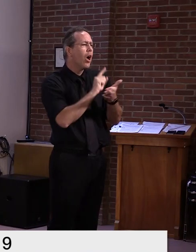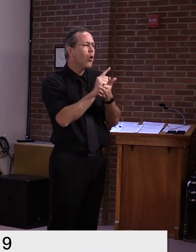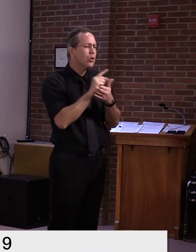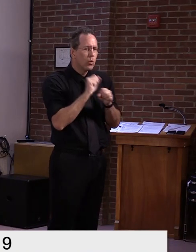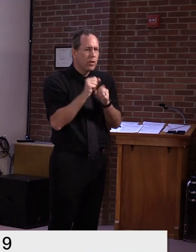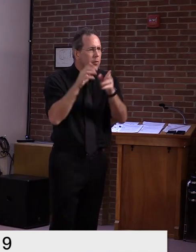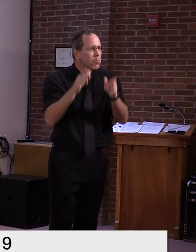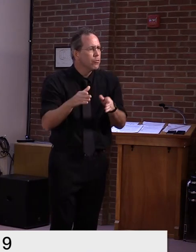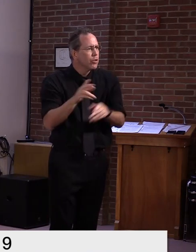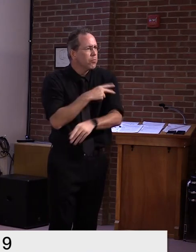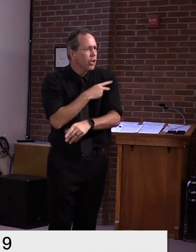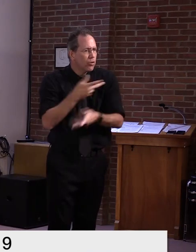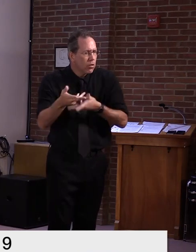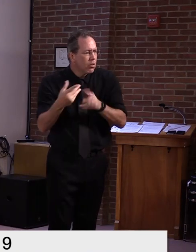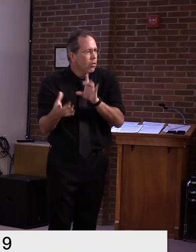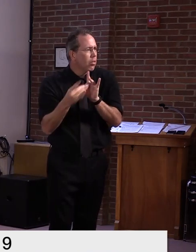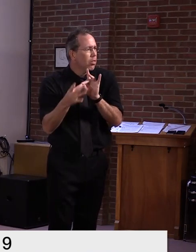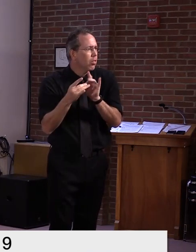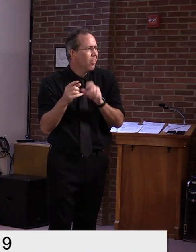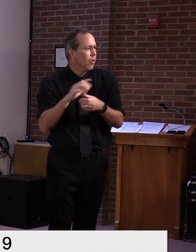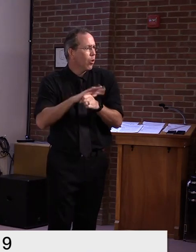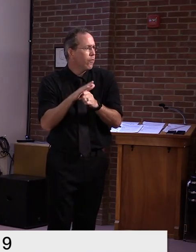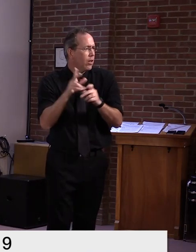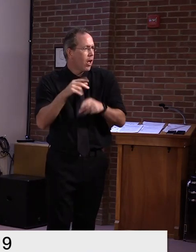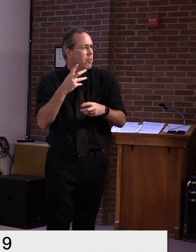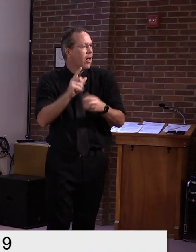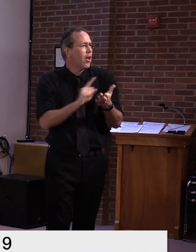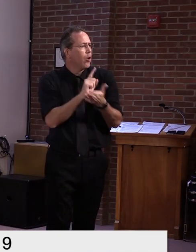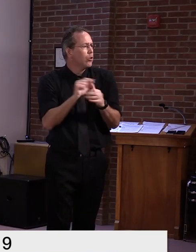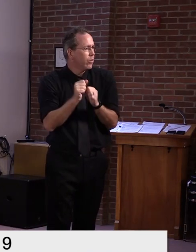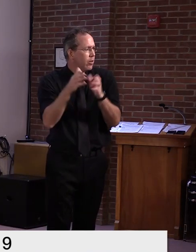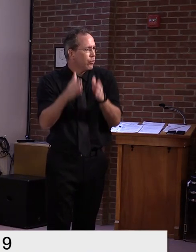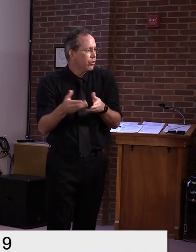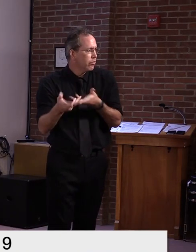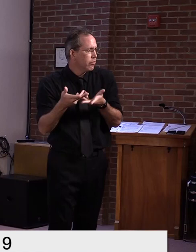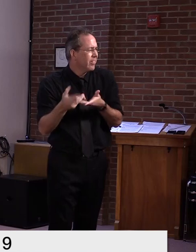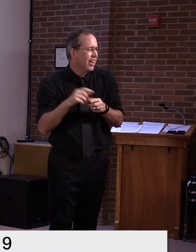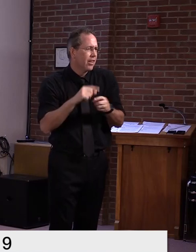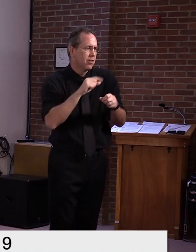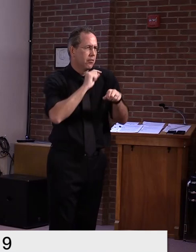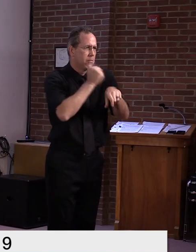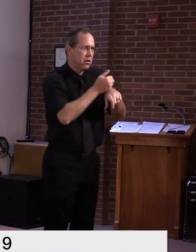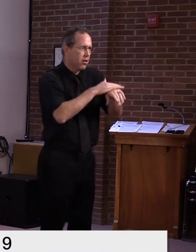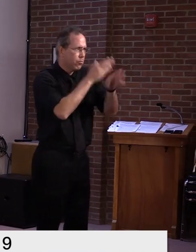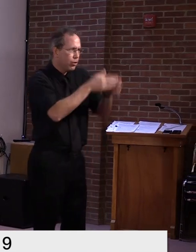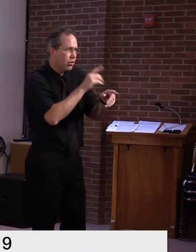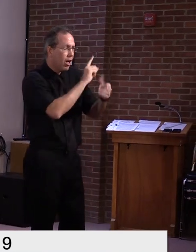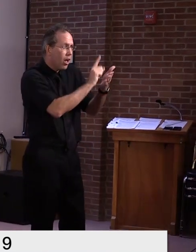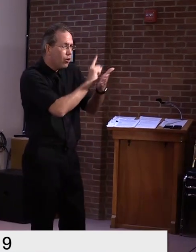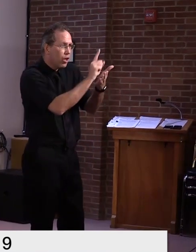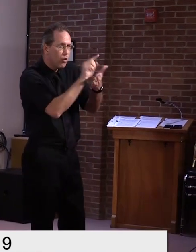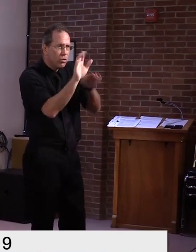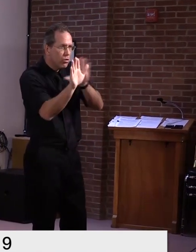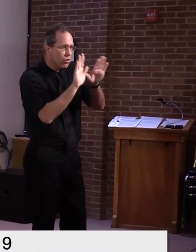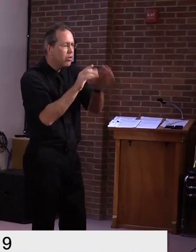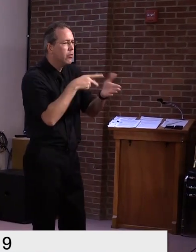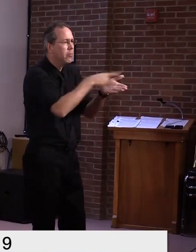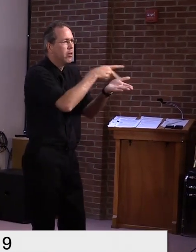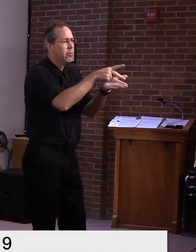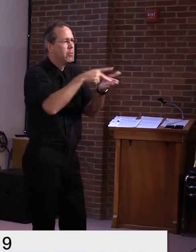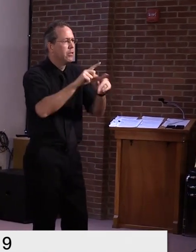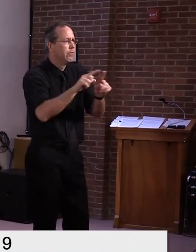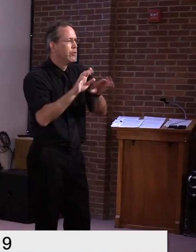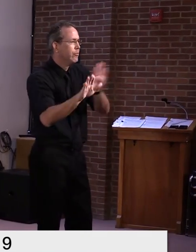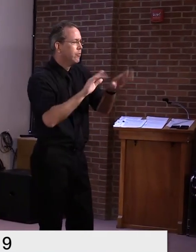Good enough. Some question for you. Now that you know that approximately two-thirds of Vermont